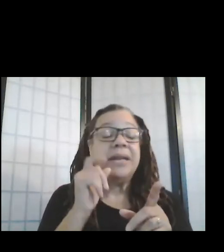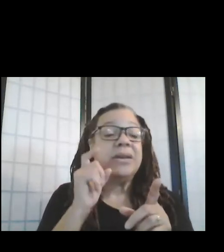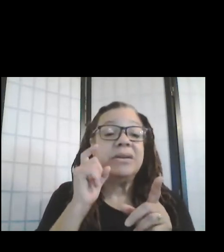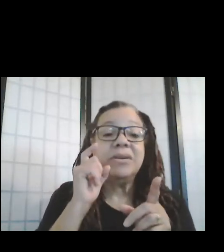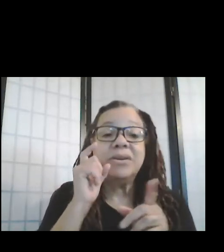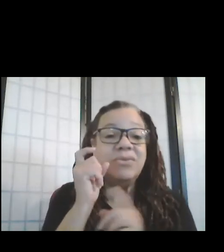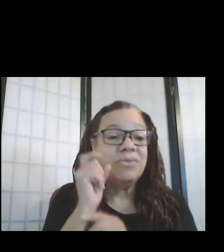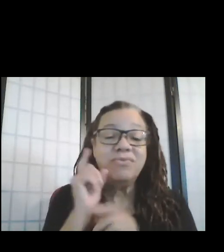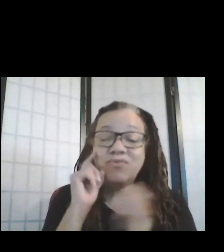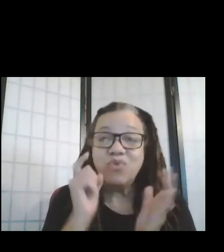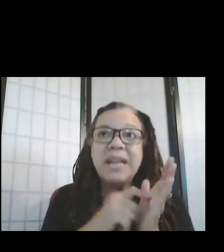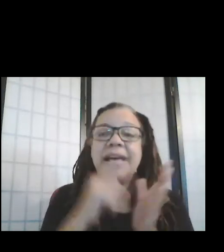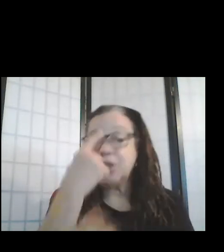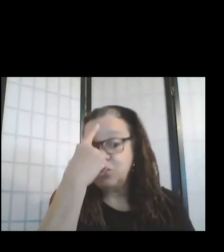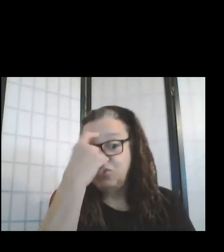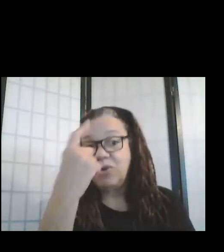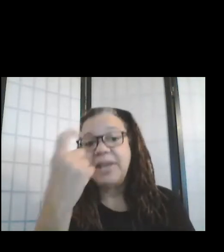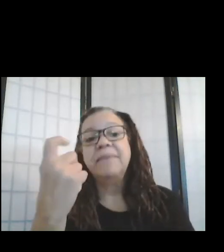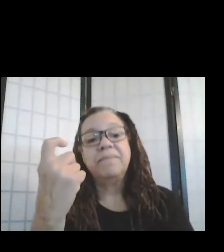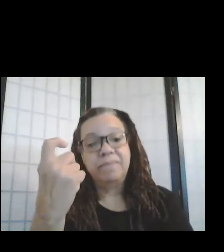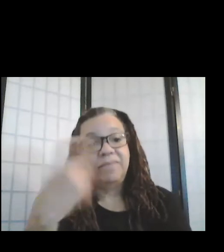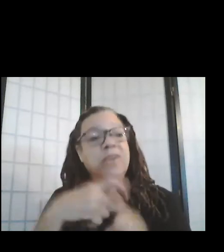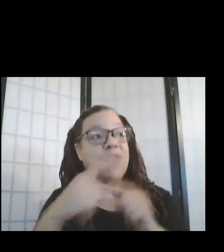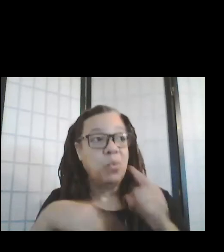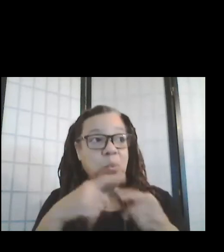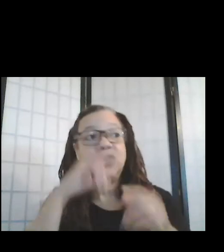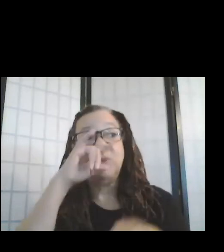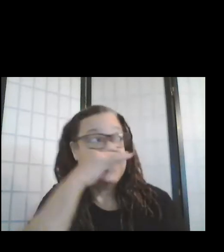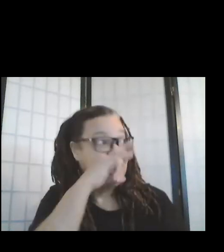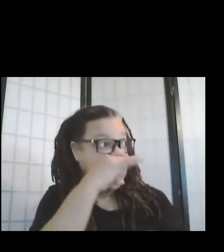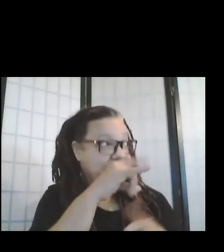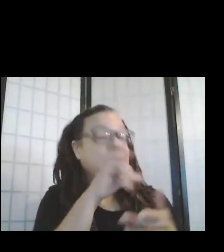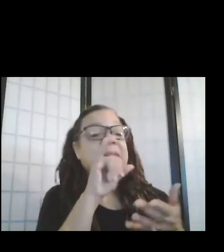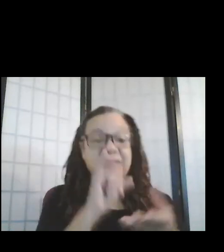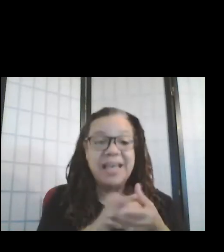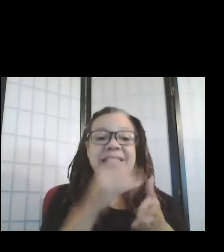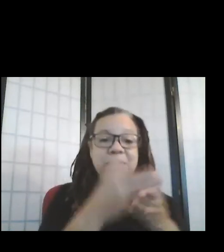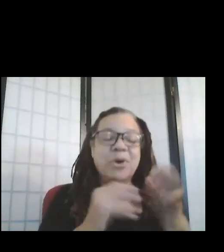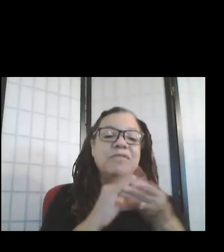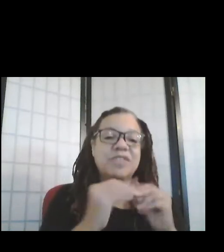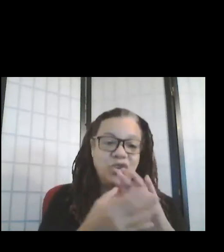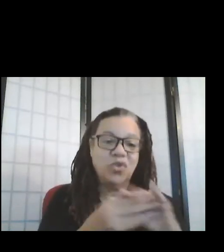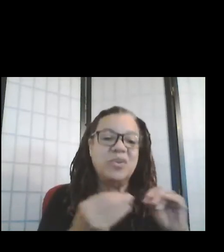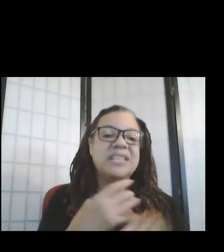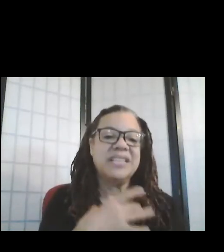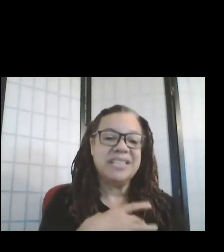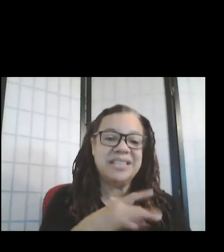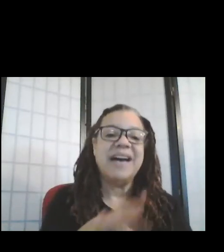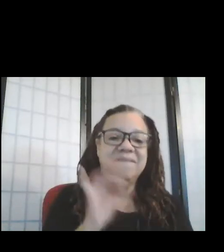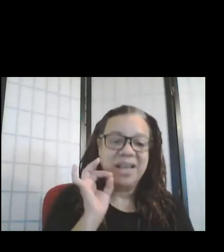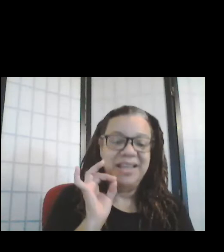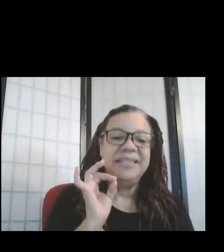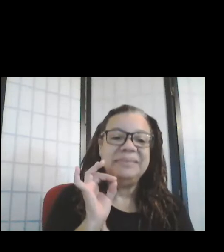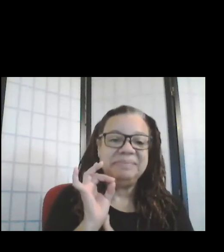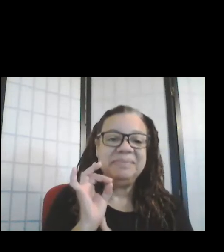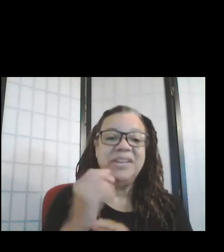that dream of childhood. And I think that's an element of stories as well that I'm finding in sort of jumping in the Wayback Machine and